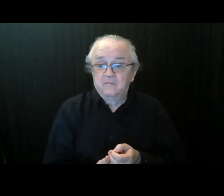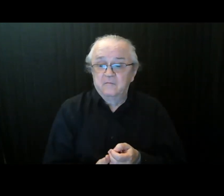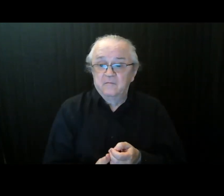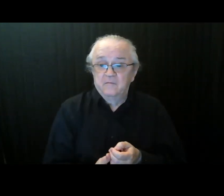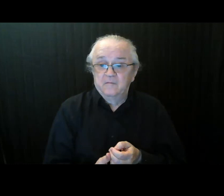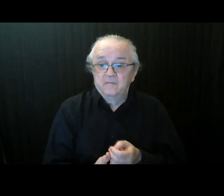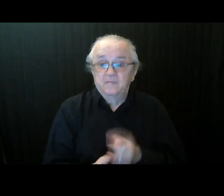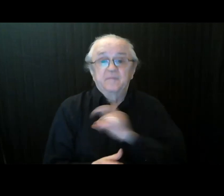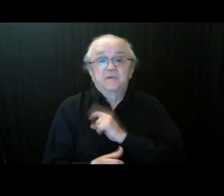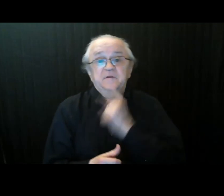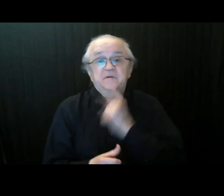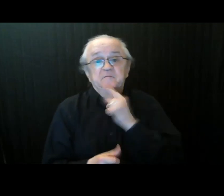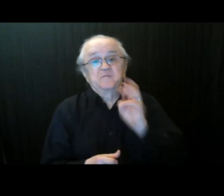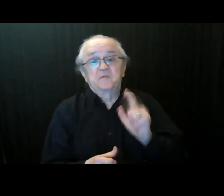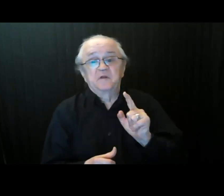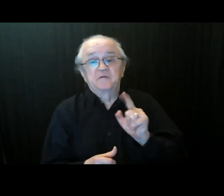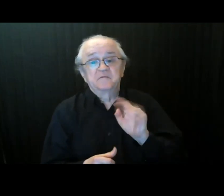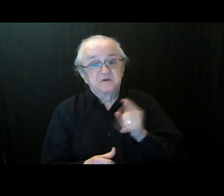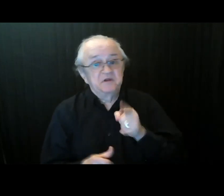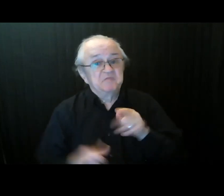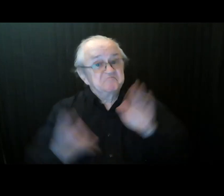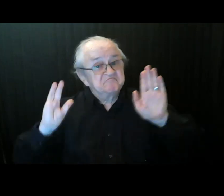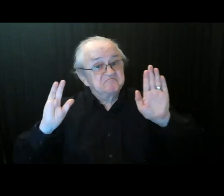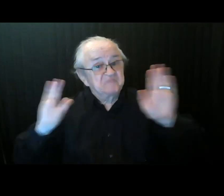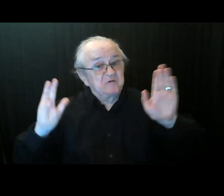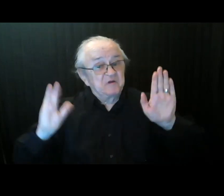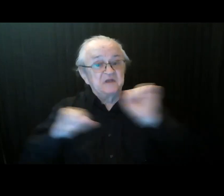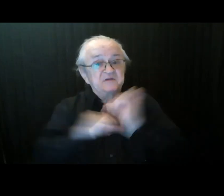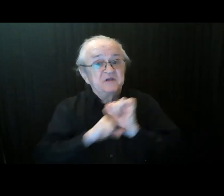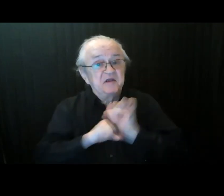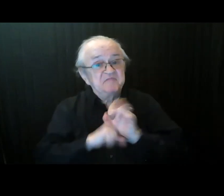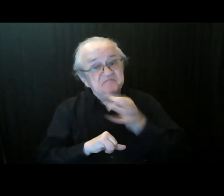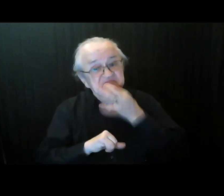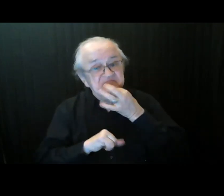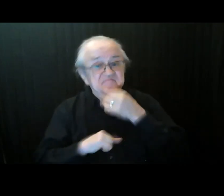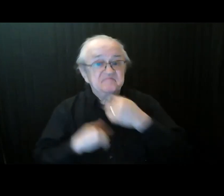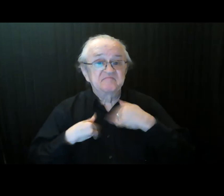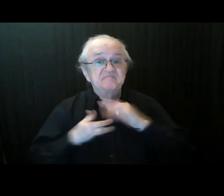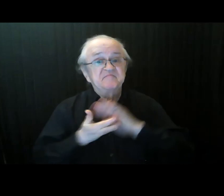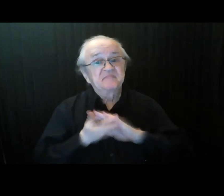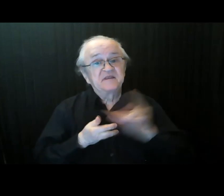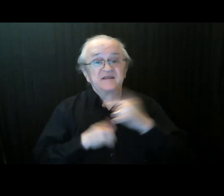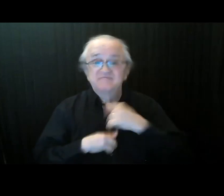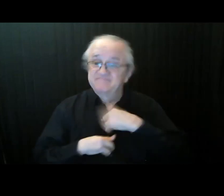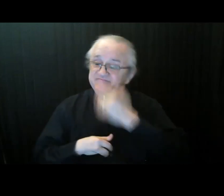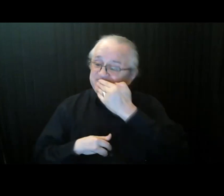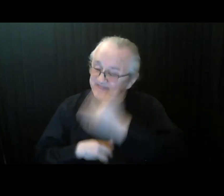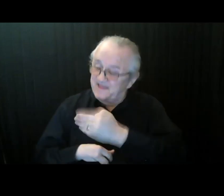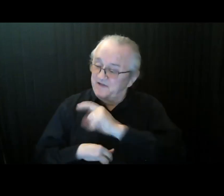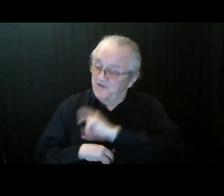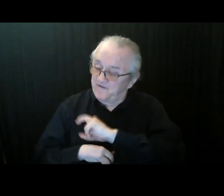The officer said, well, looks like you're doing a great job. Have a nice day. I said, thank you, officer. Thank you very much.